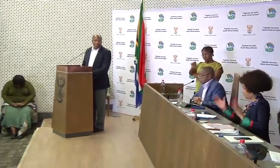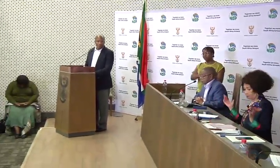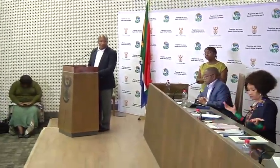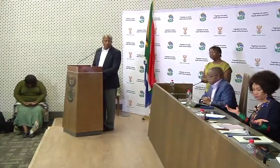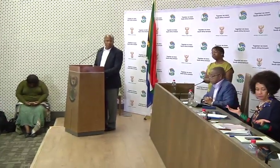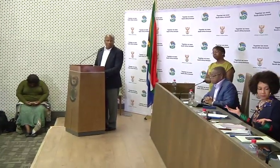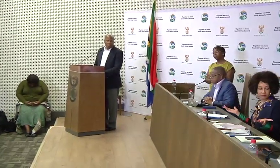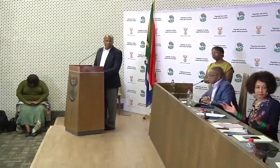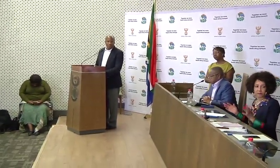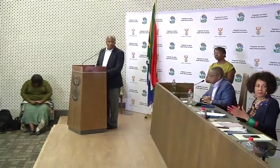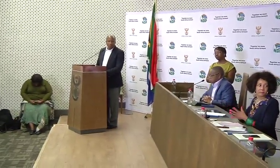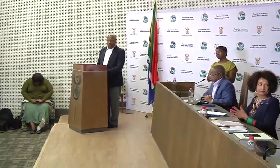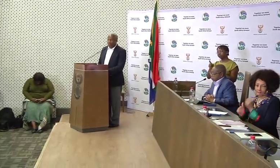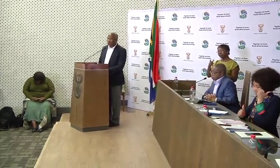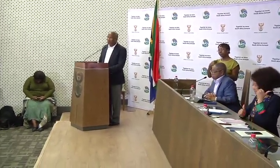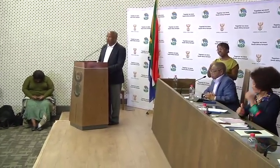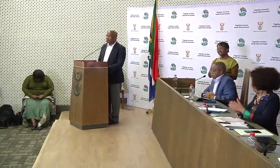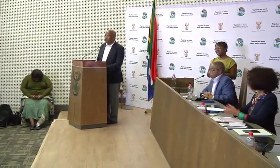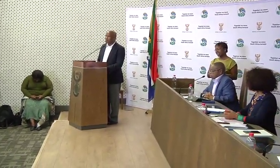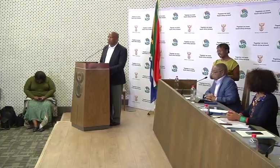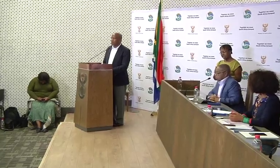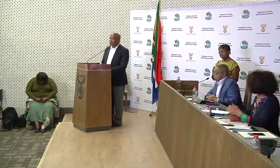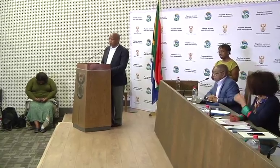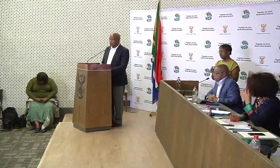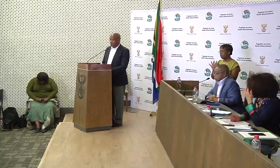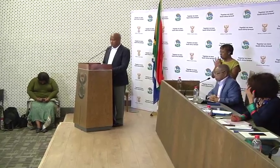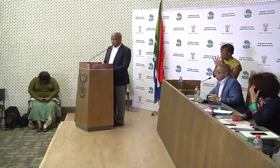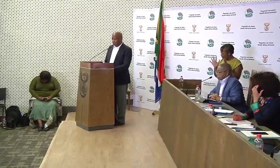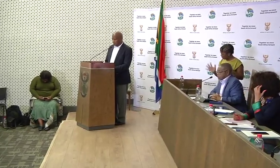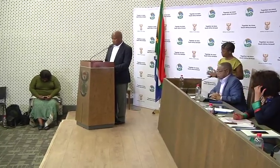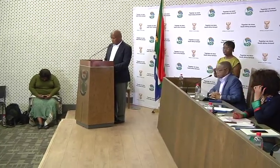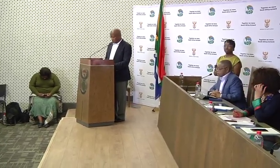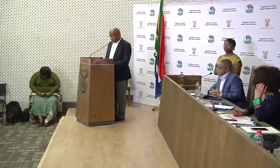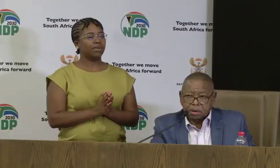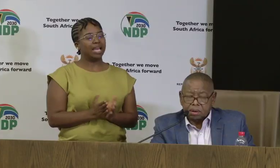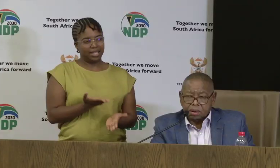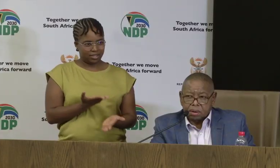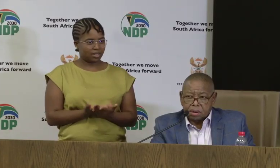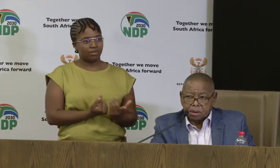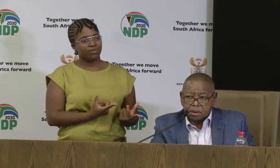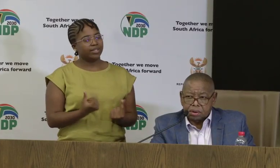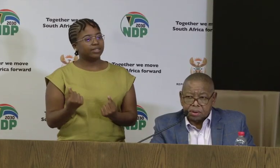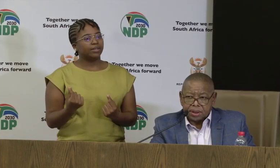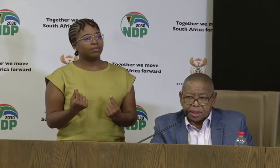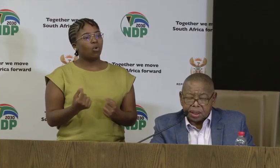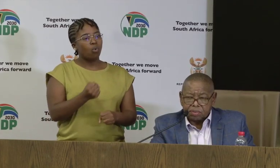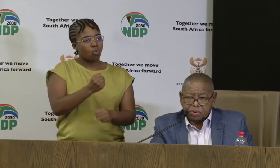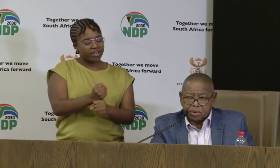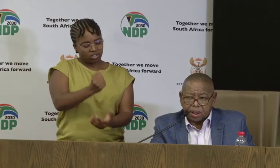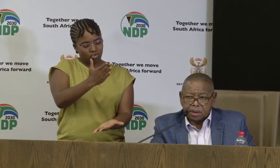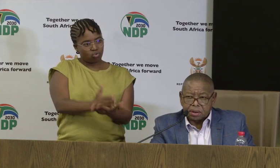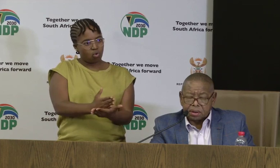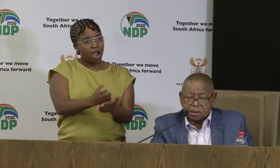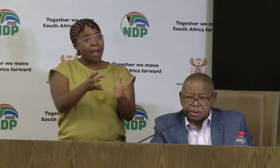we have done all we can to ensure that students are able